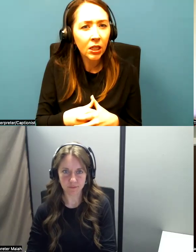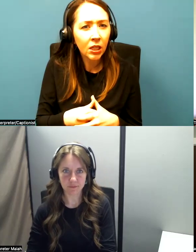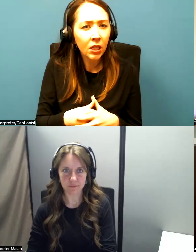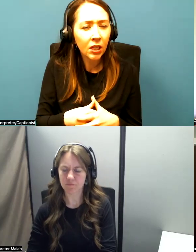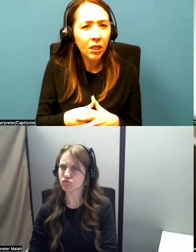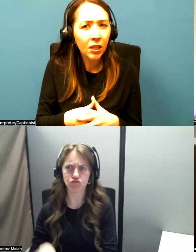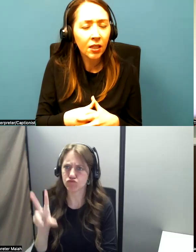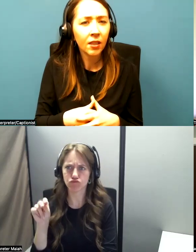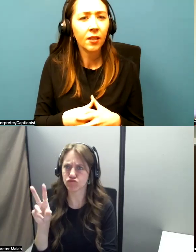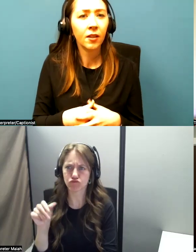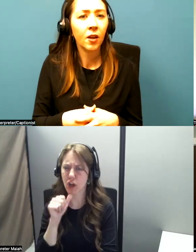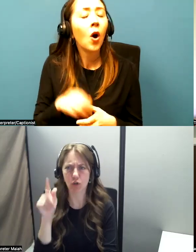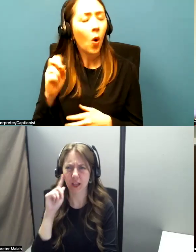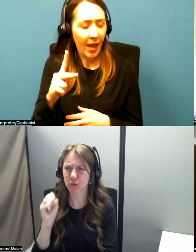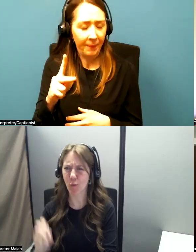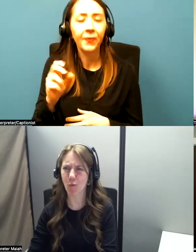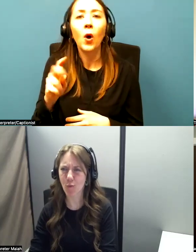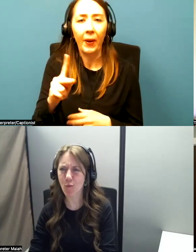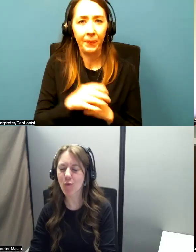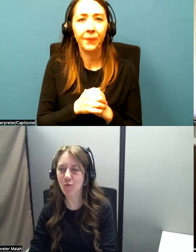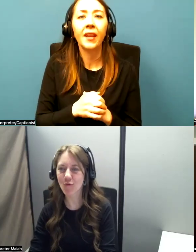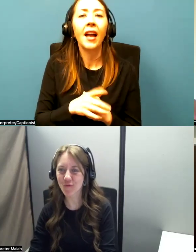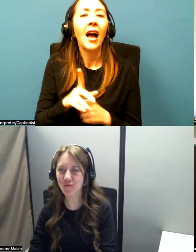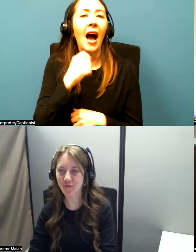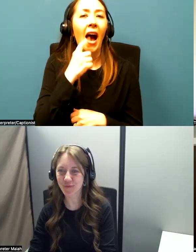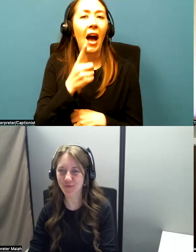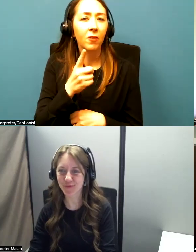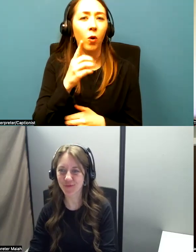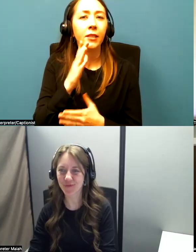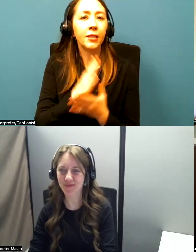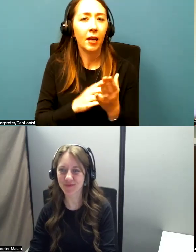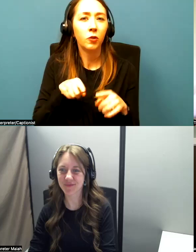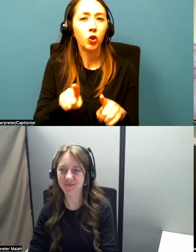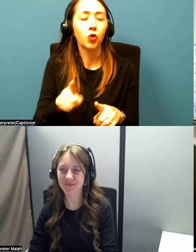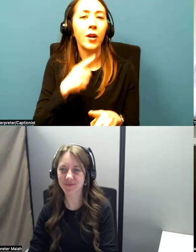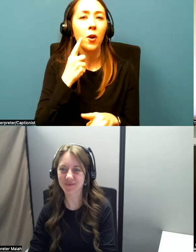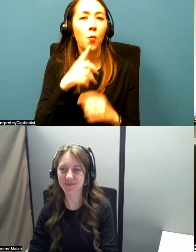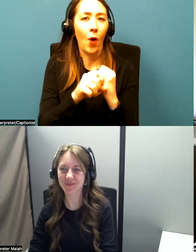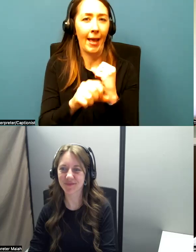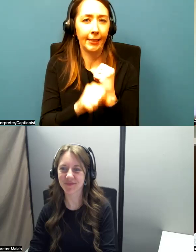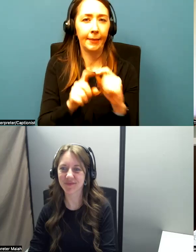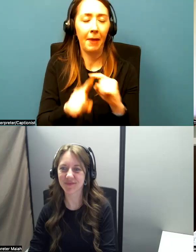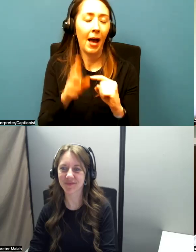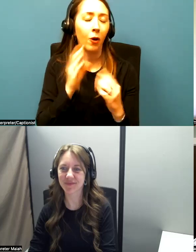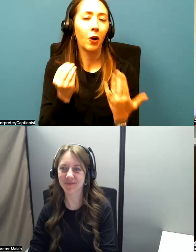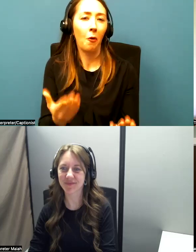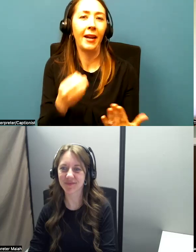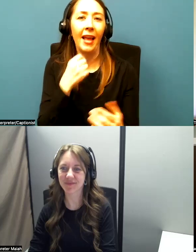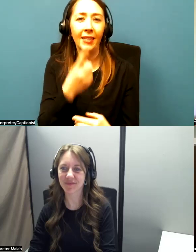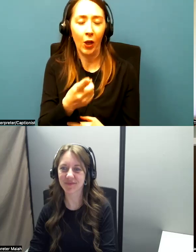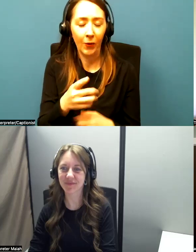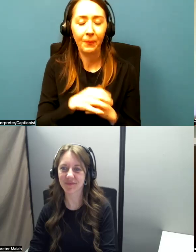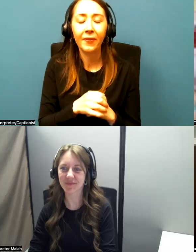No, I don't think that. Oh, okay. Okay, because I've told this in some press, but okay, so I'm going to tell you. So, I